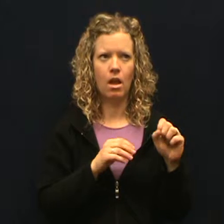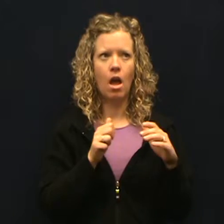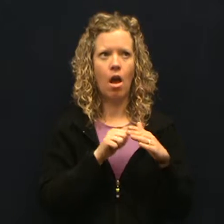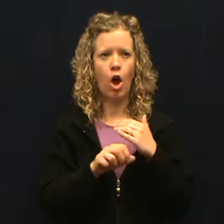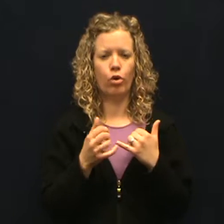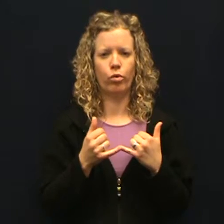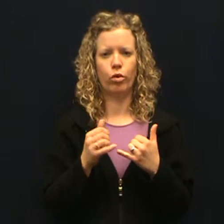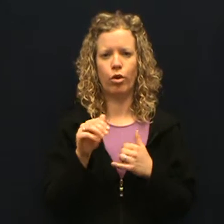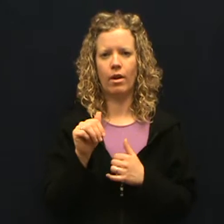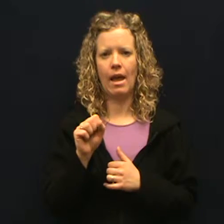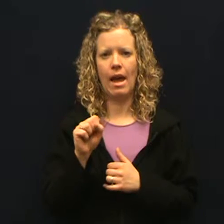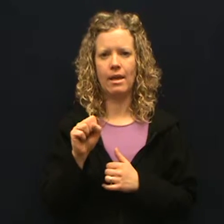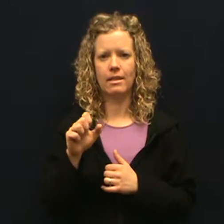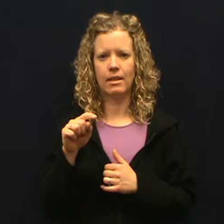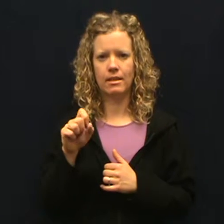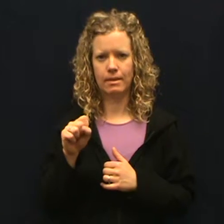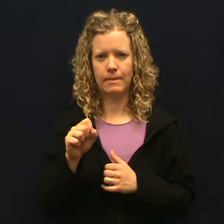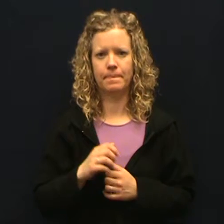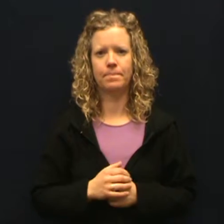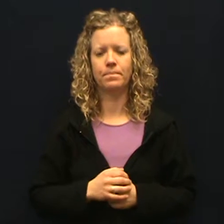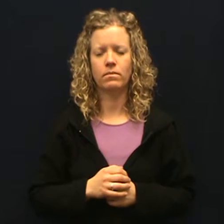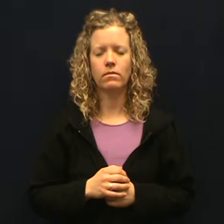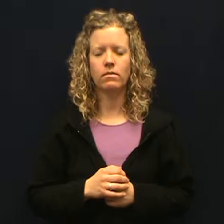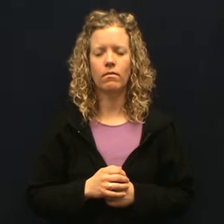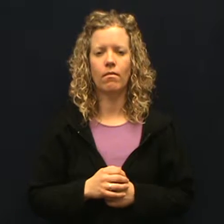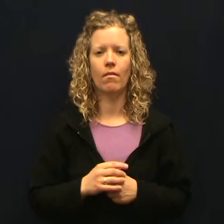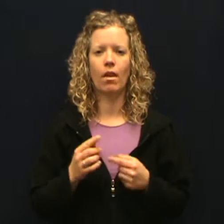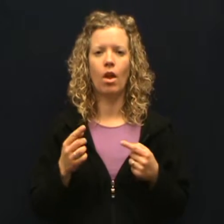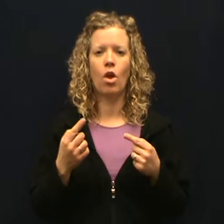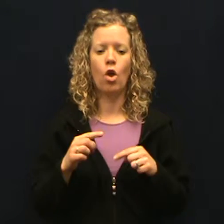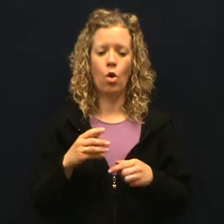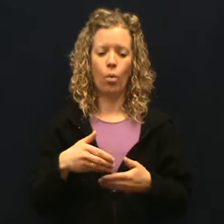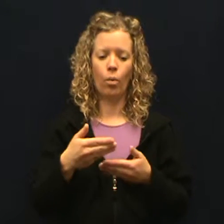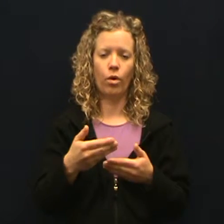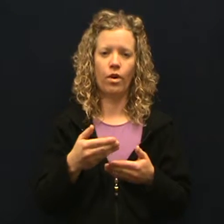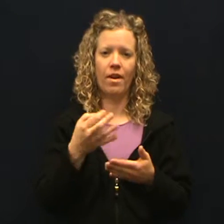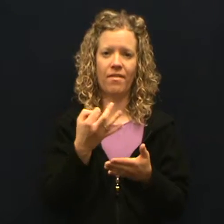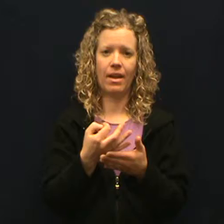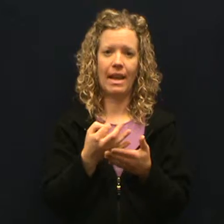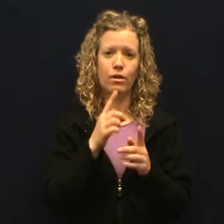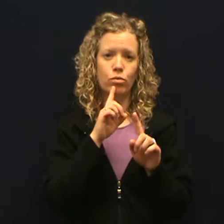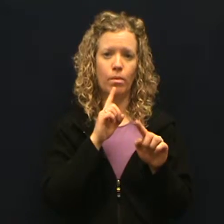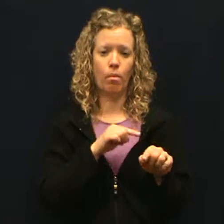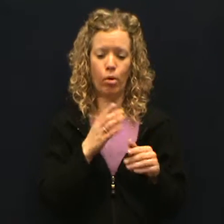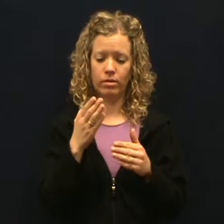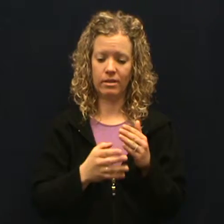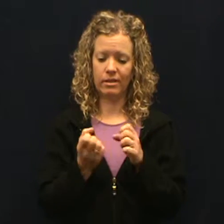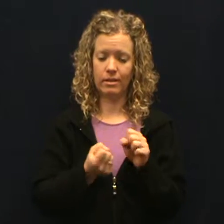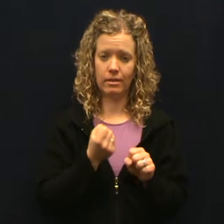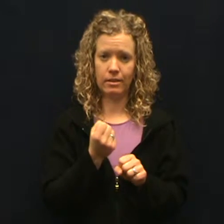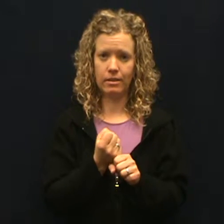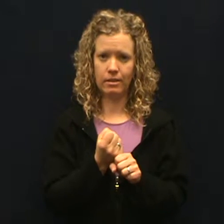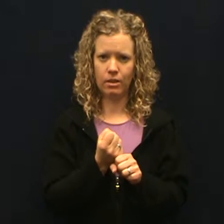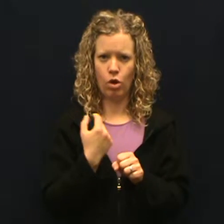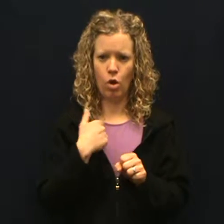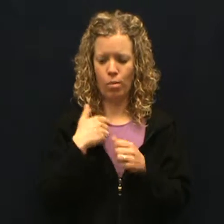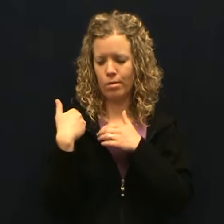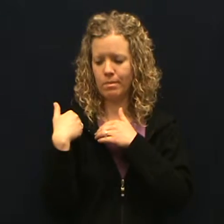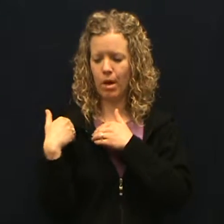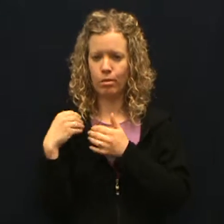assets. Now, when we issue financial statements at the end of the year, we have to record that interest that we've earned